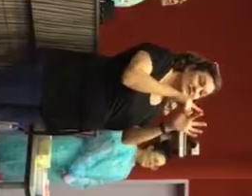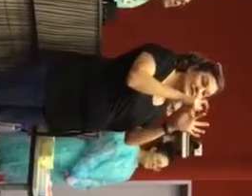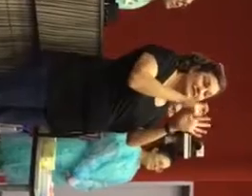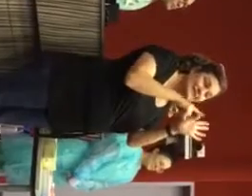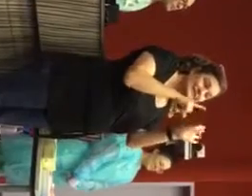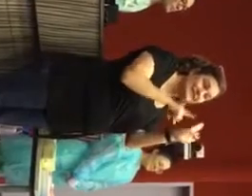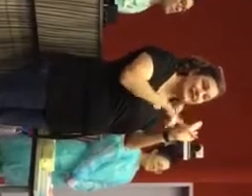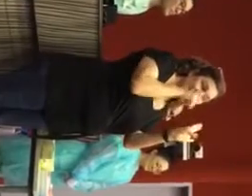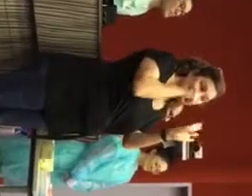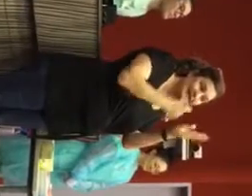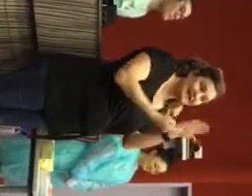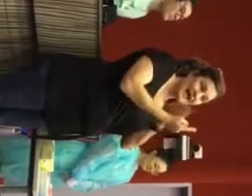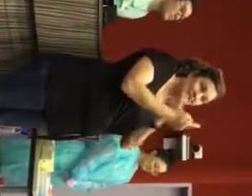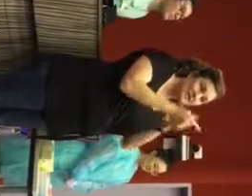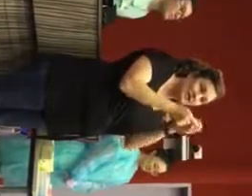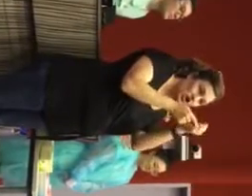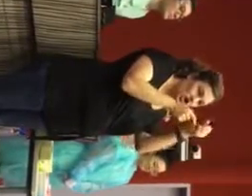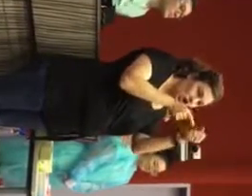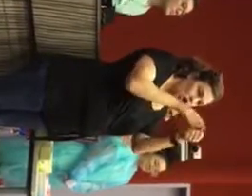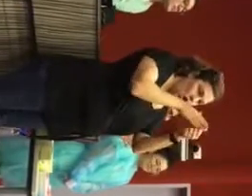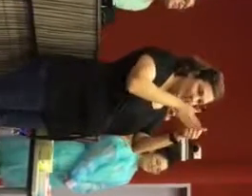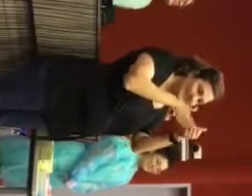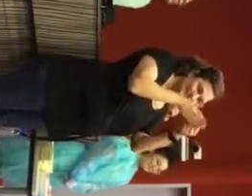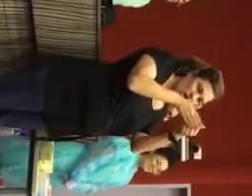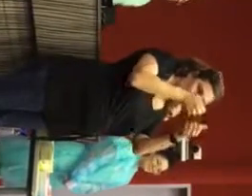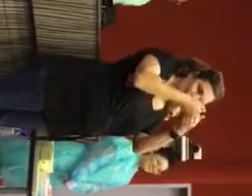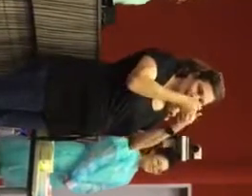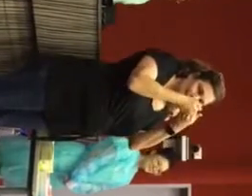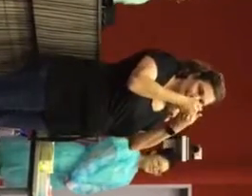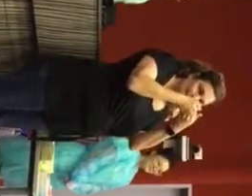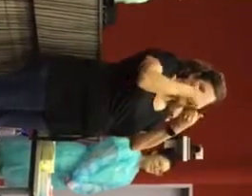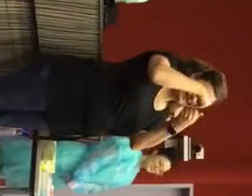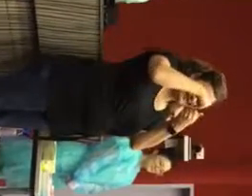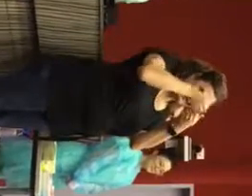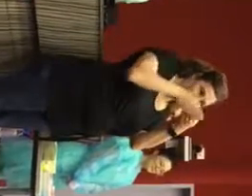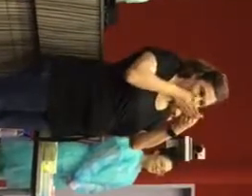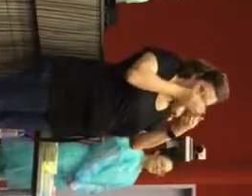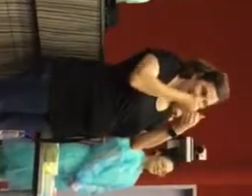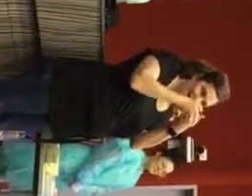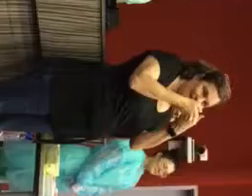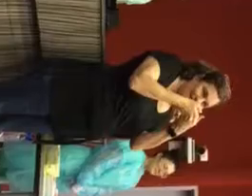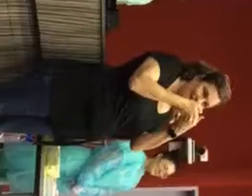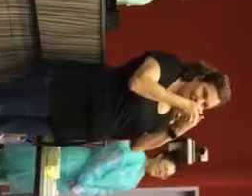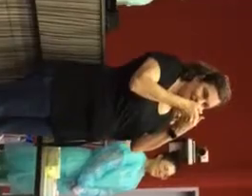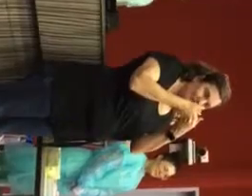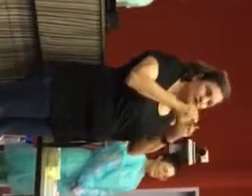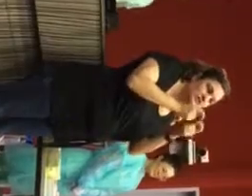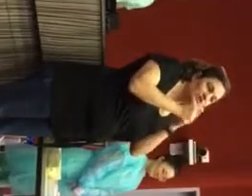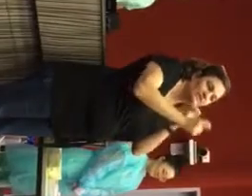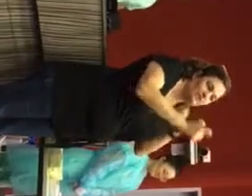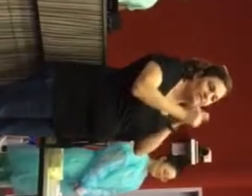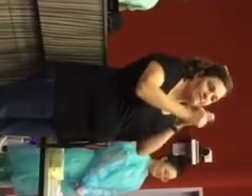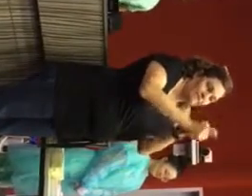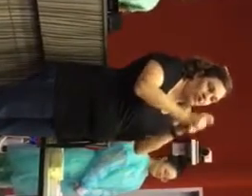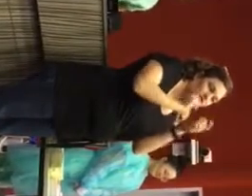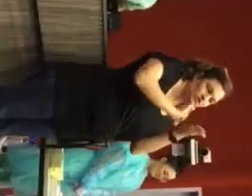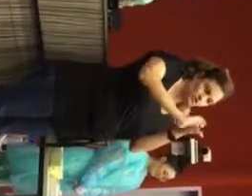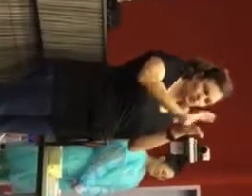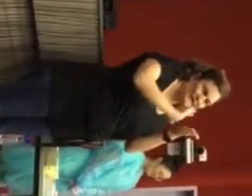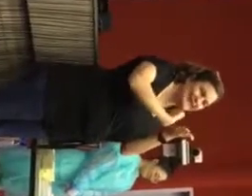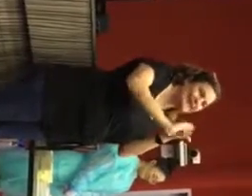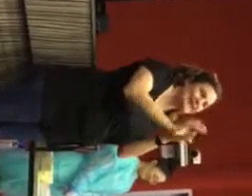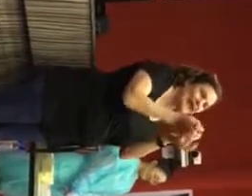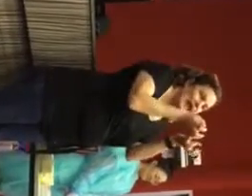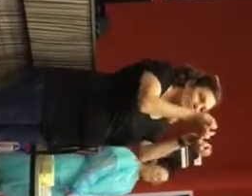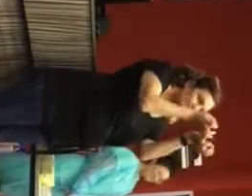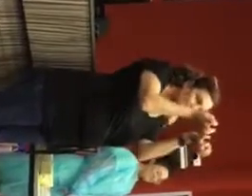ones where they're not super obvious, but by at least flossing on a regular basis, you sort of clean out the gum pockets, so